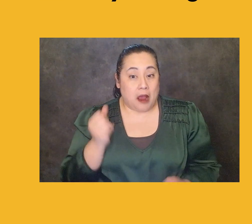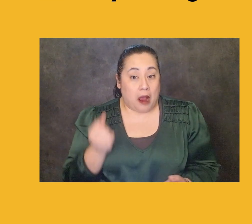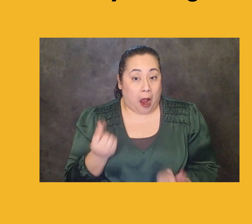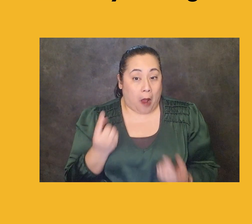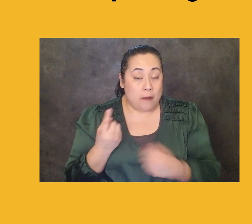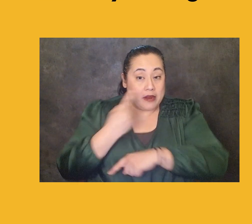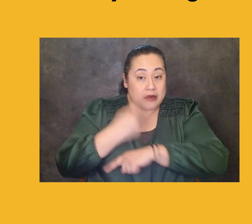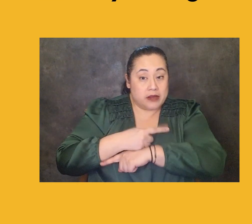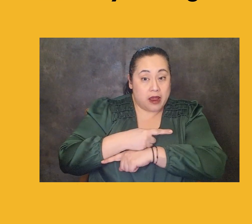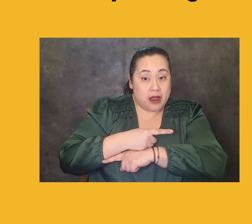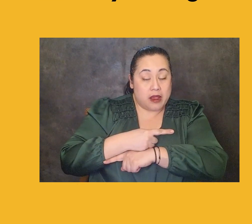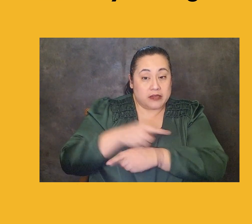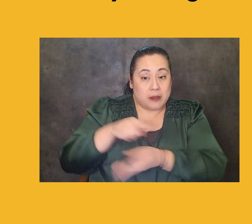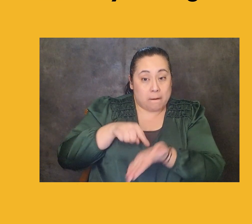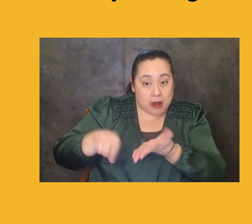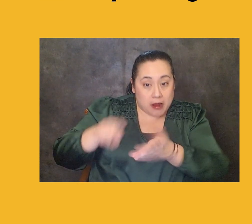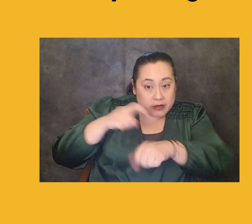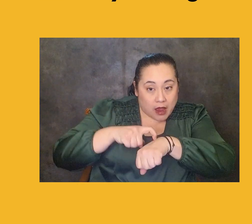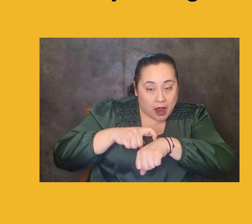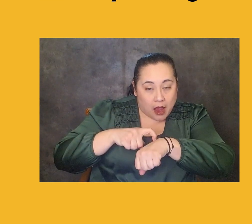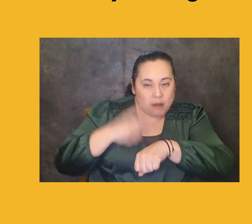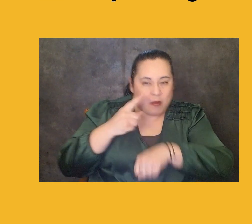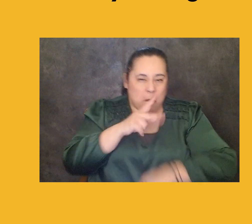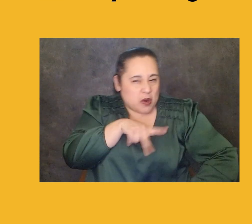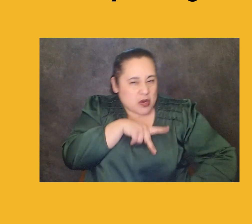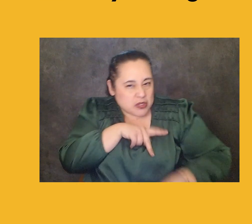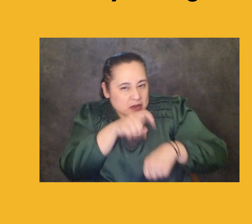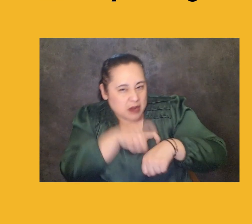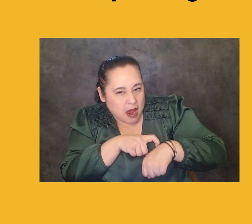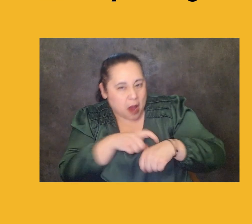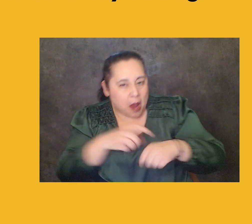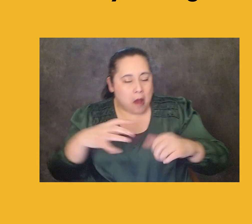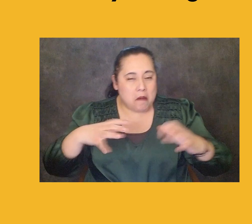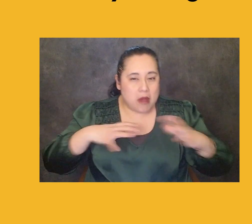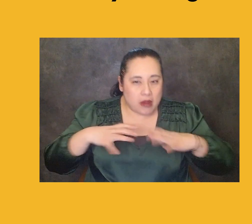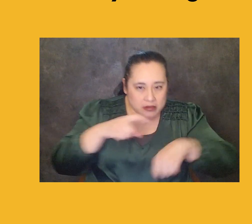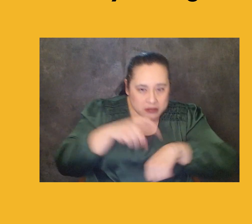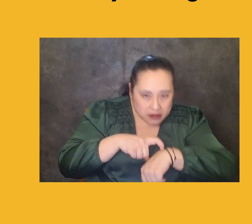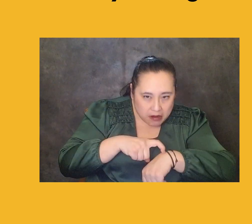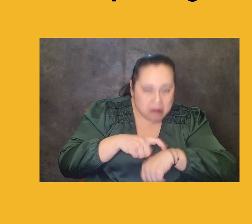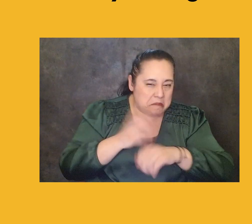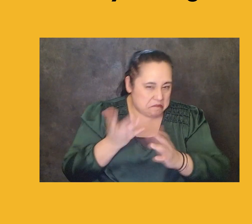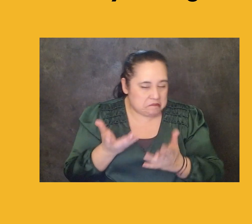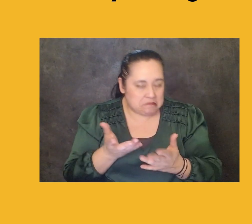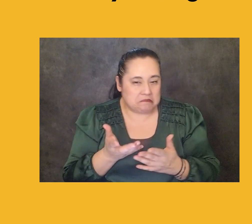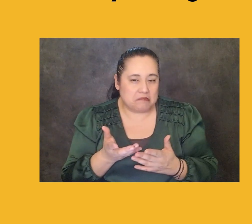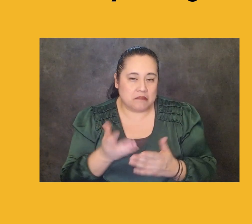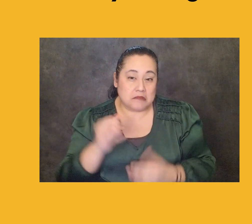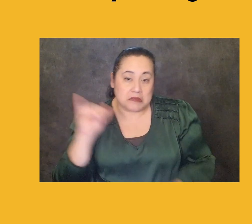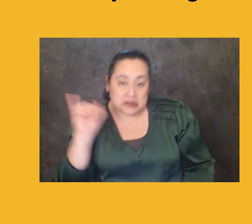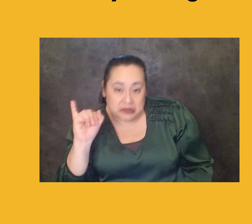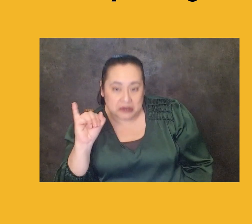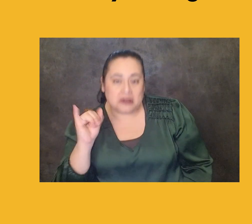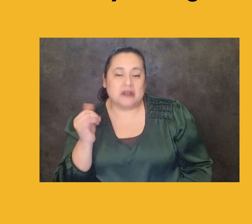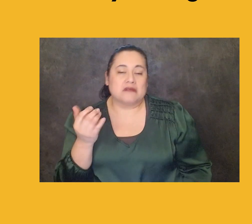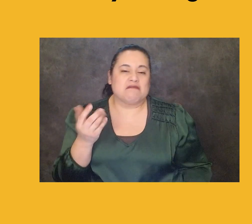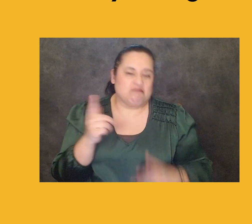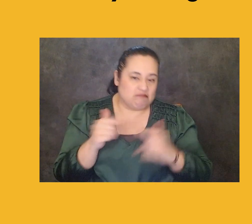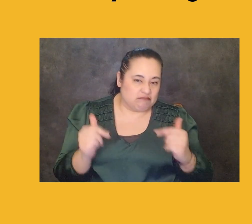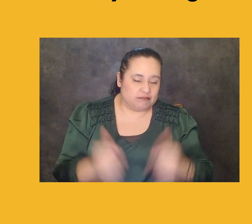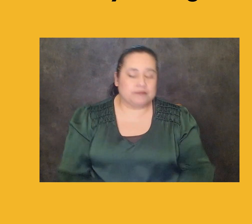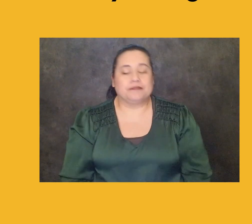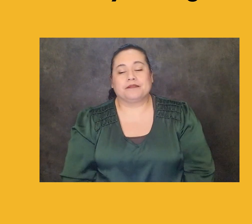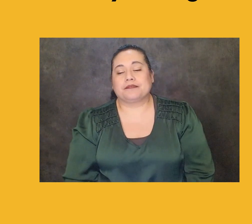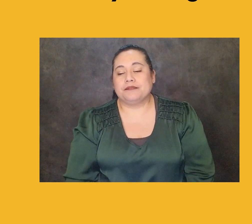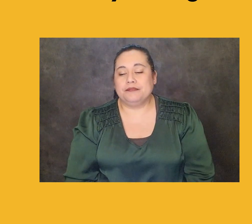many days of paid time, personal time, vacation time, insurance, etc.